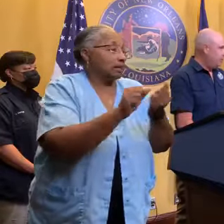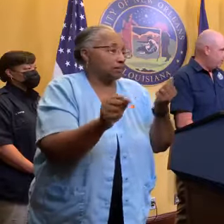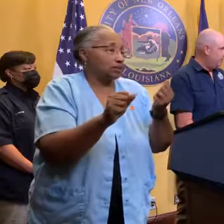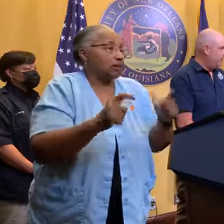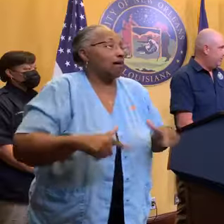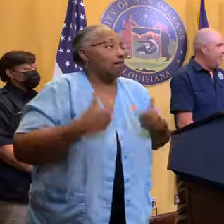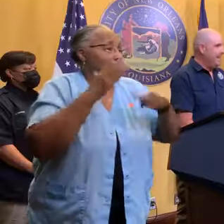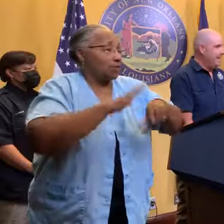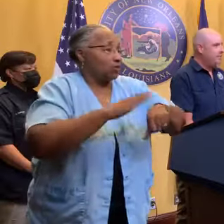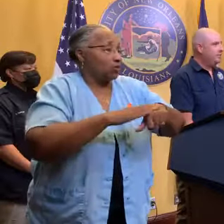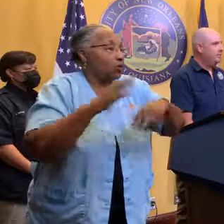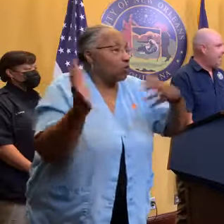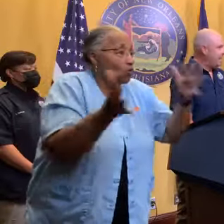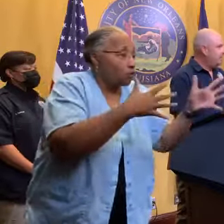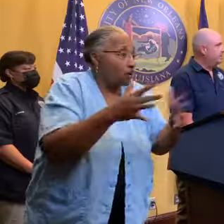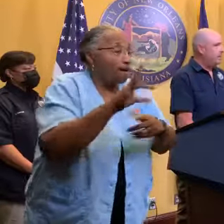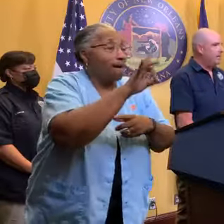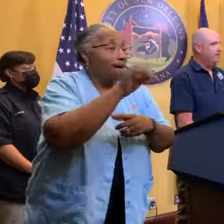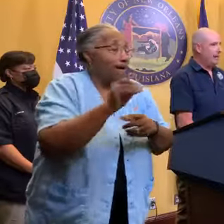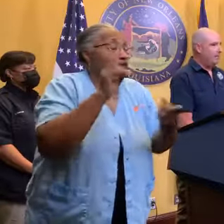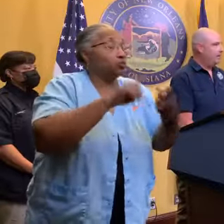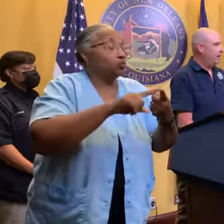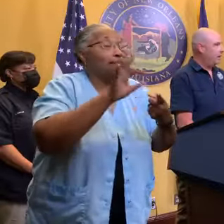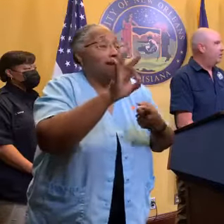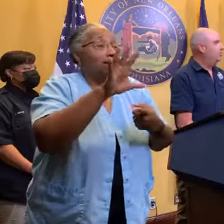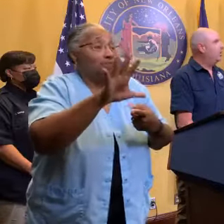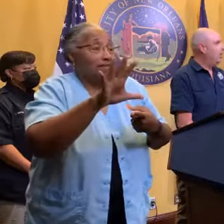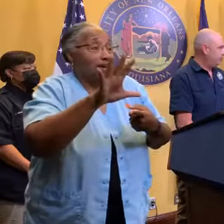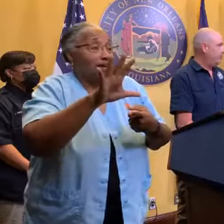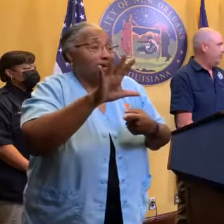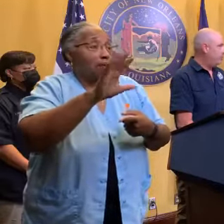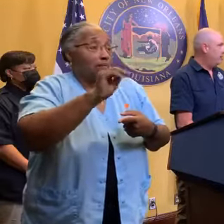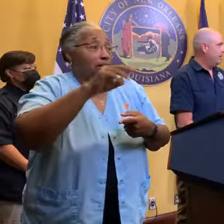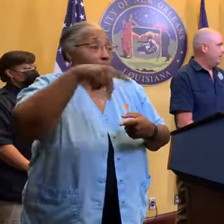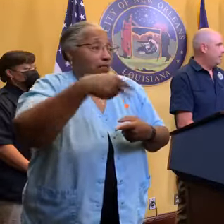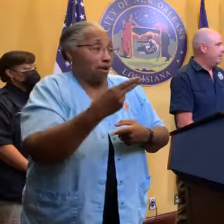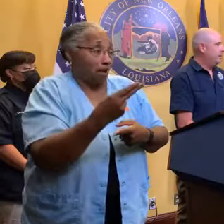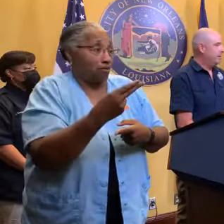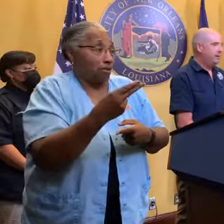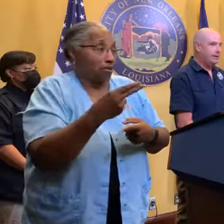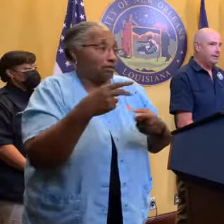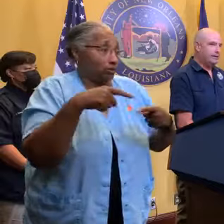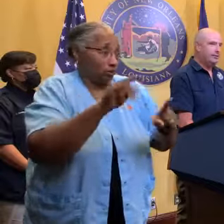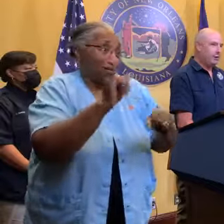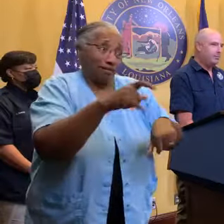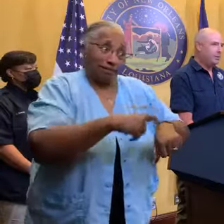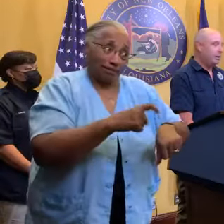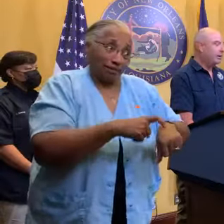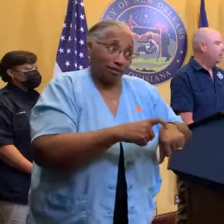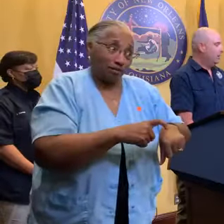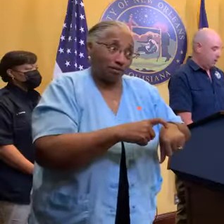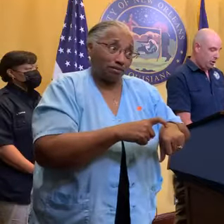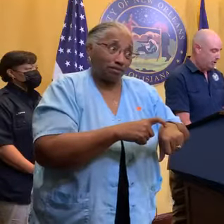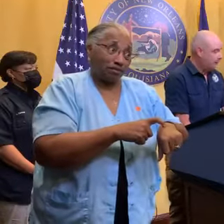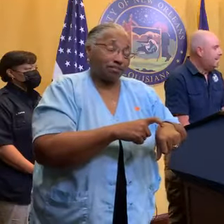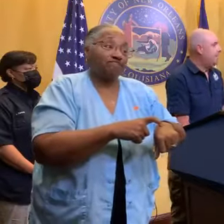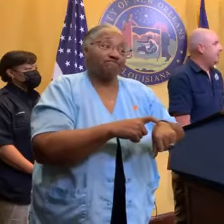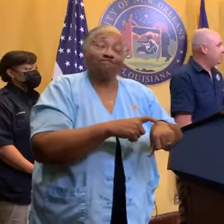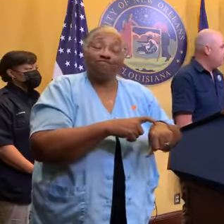life-threatening winds of 80 to 90 to 95 miles an hour, those gusts during that time period. And I think it's very important.